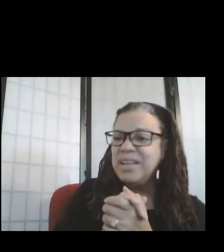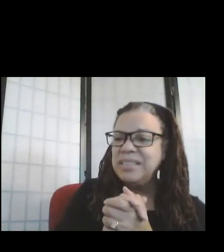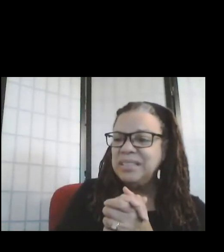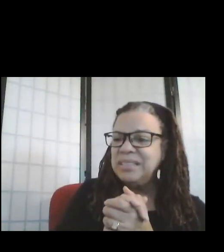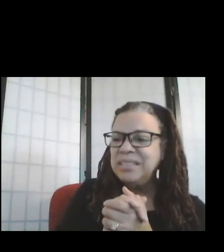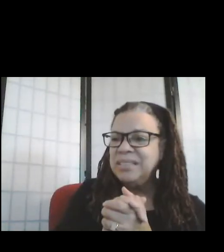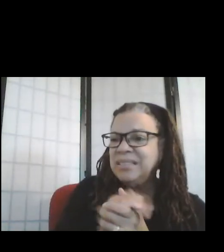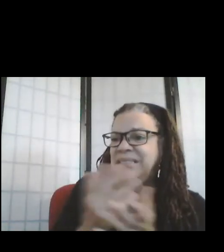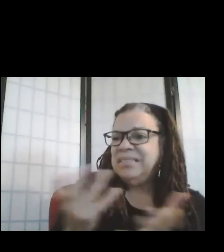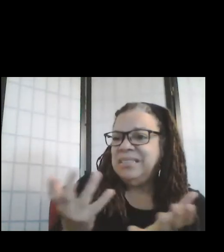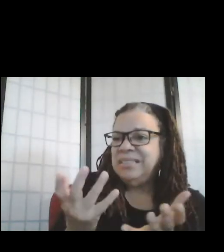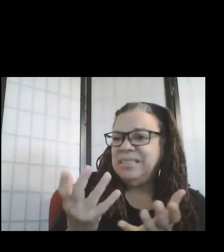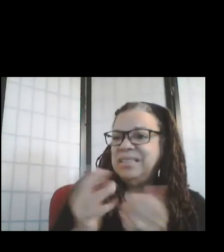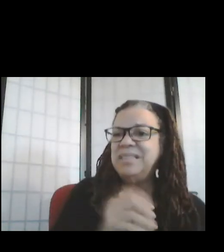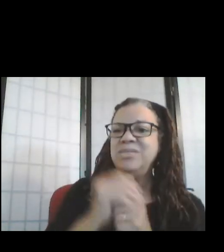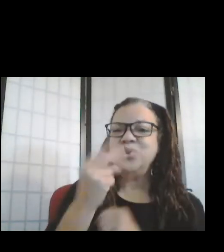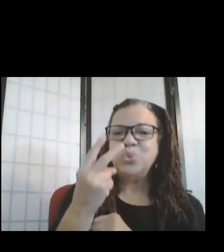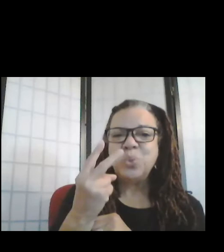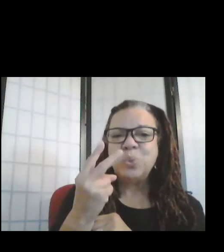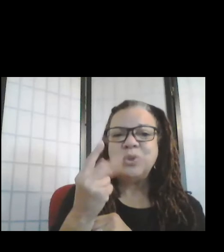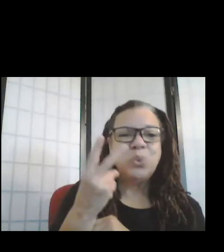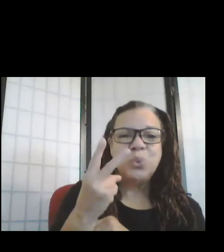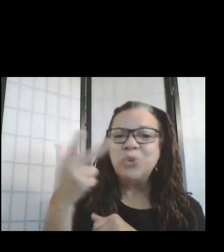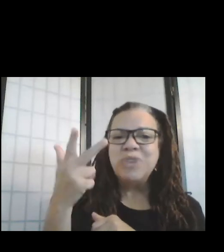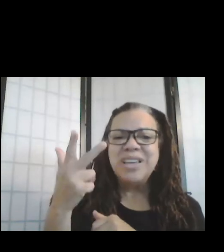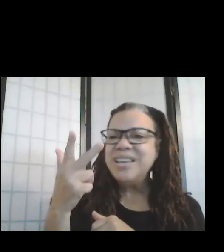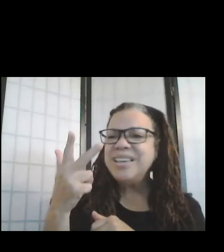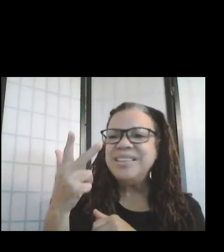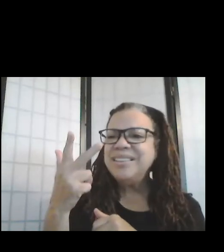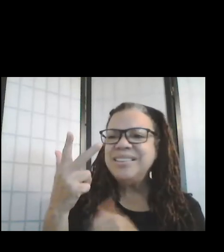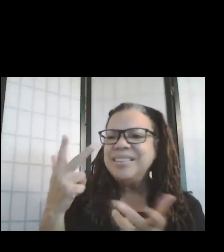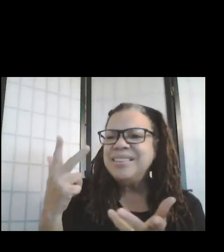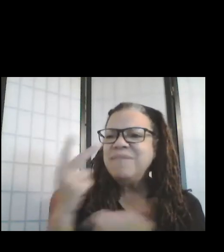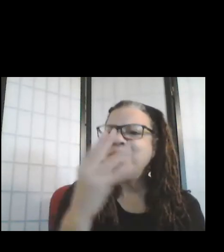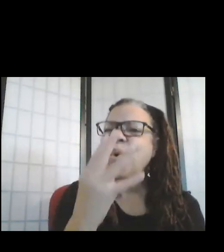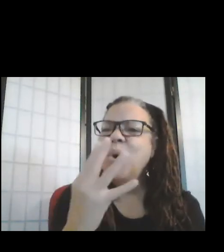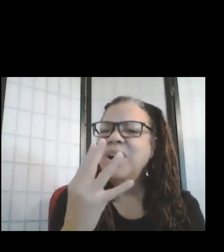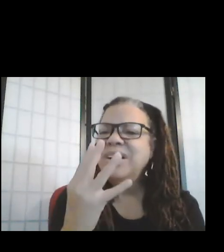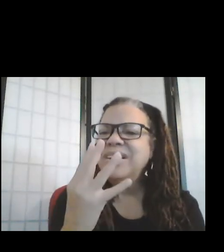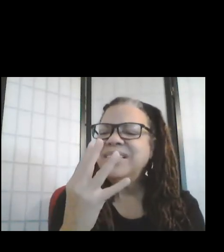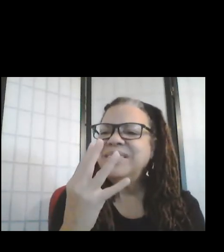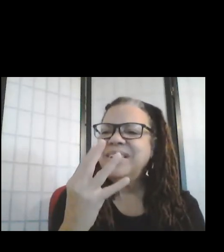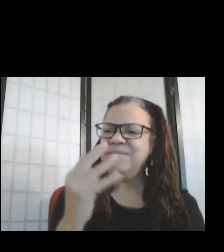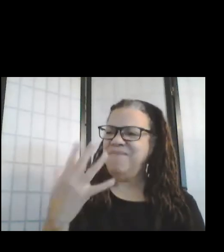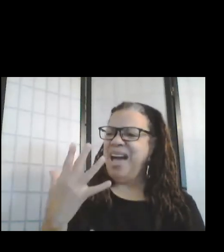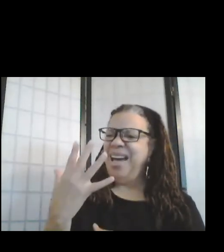1, 2, 3, 4,